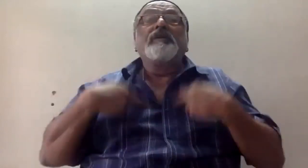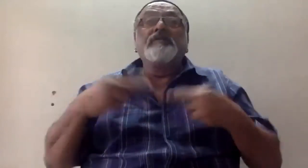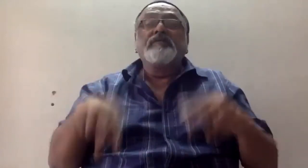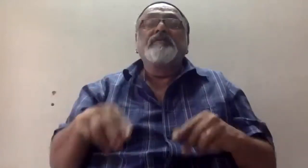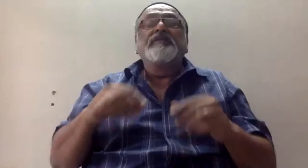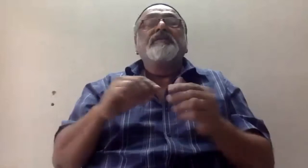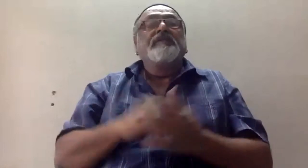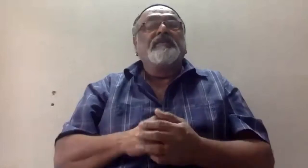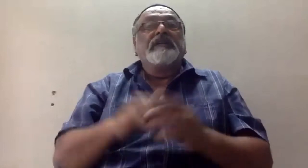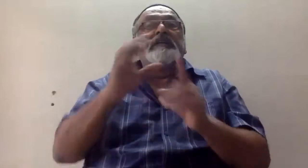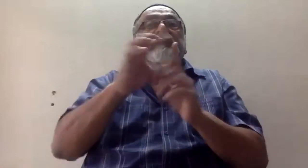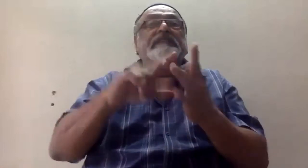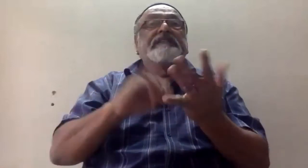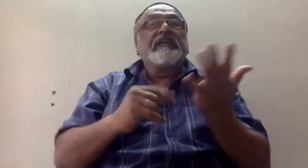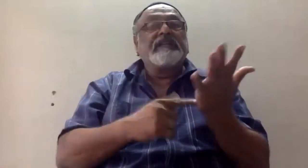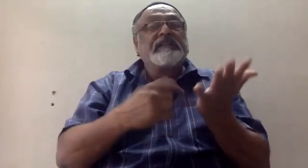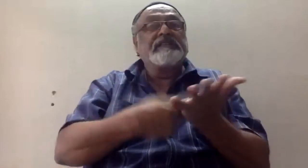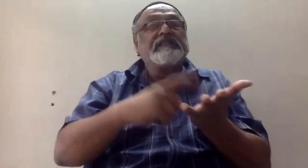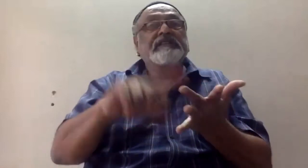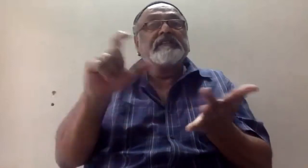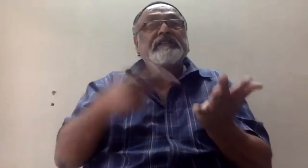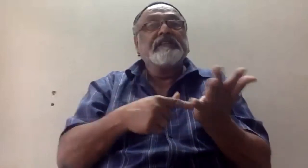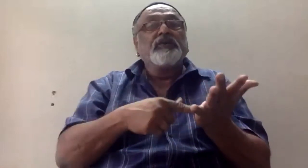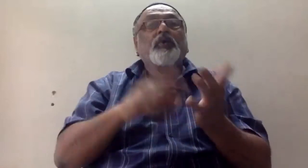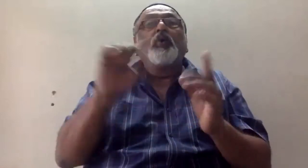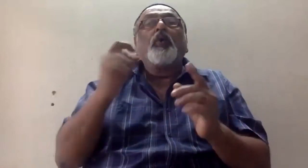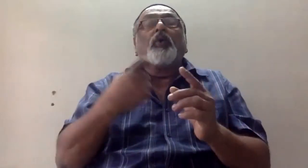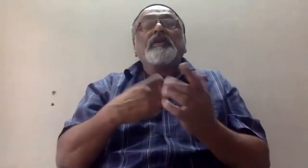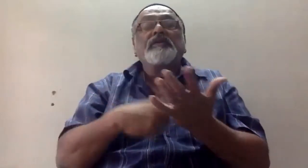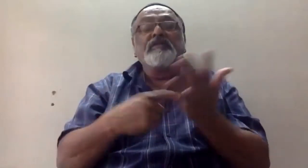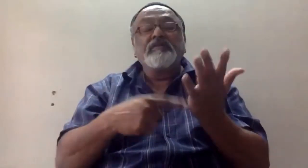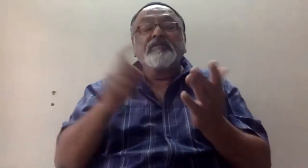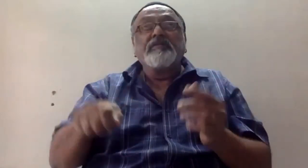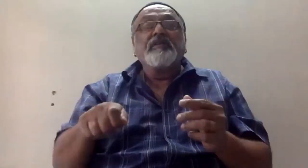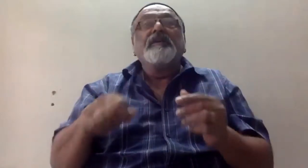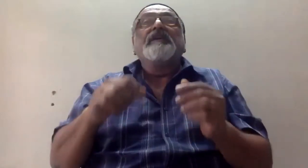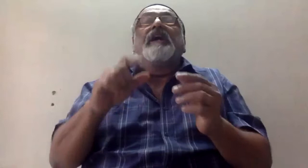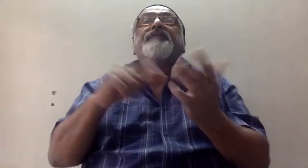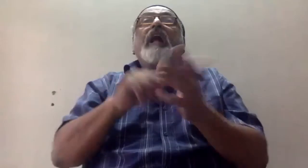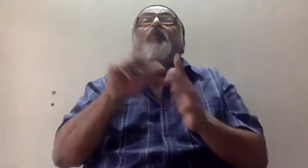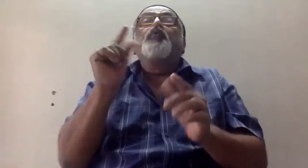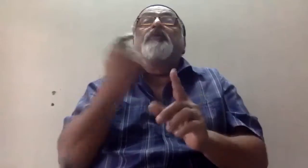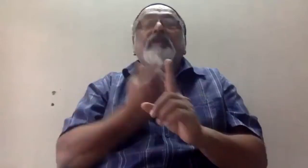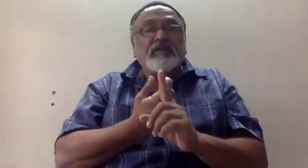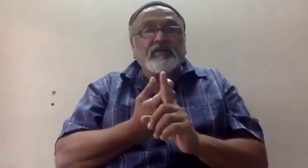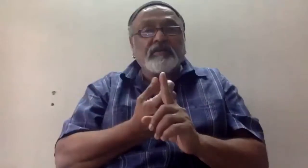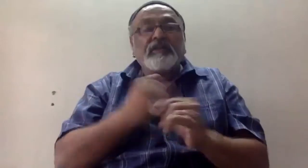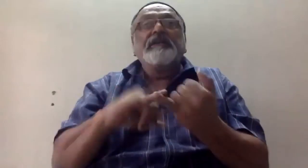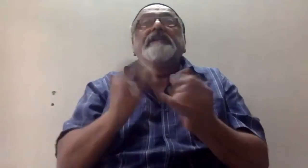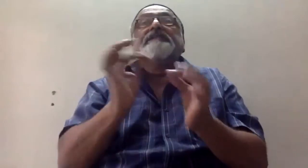The district courts or the taluk courts, magistrate courts, or subdivisional courts or JMFC class